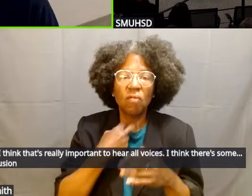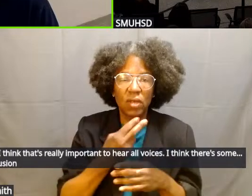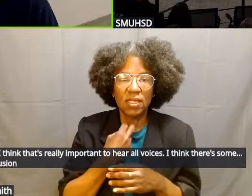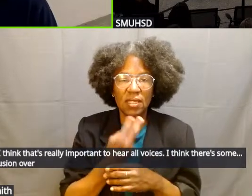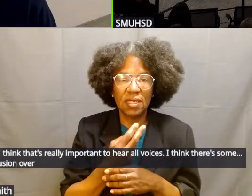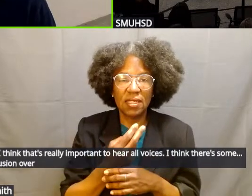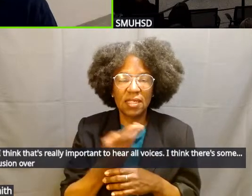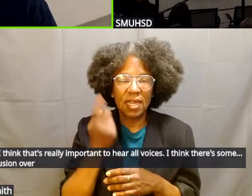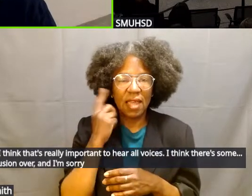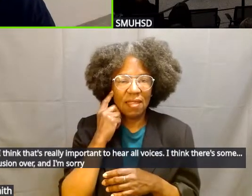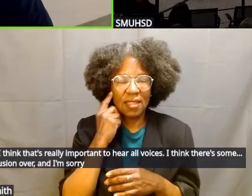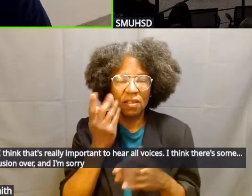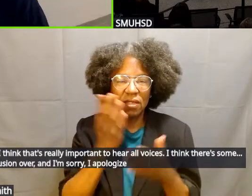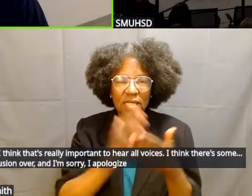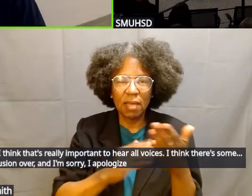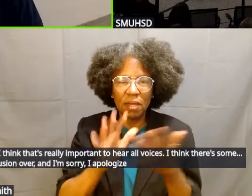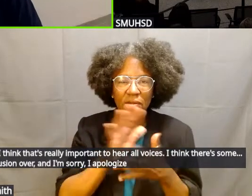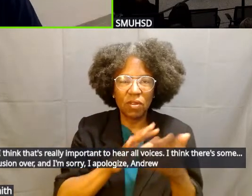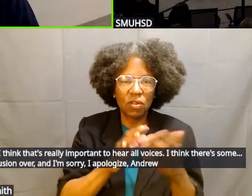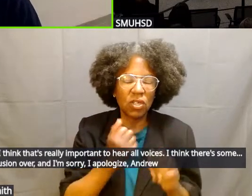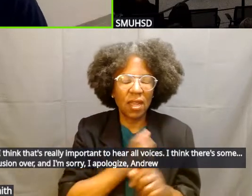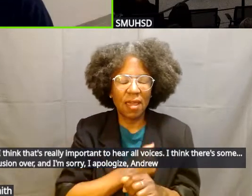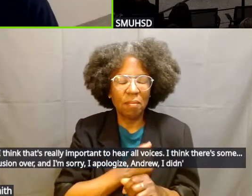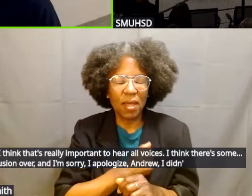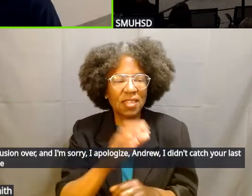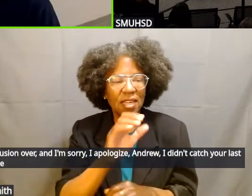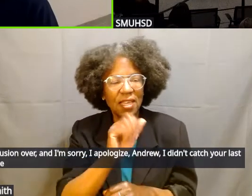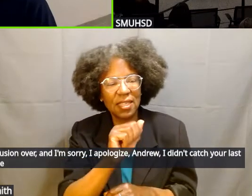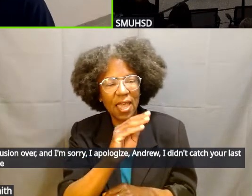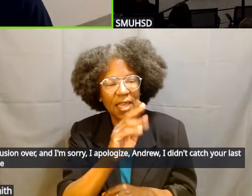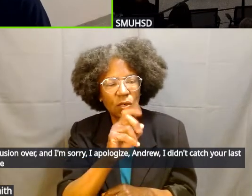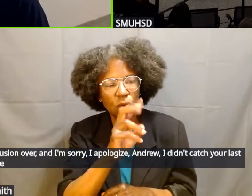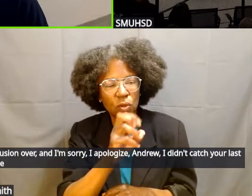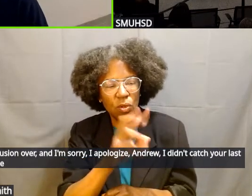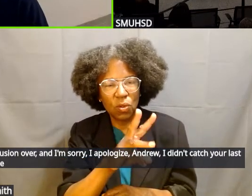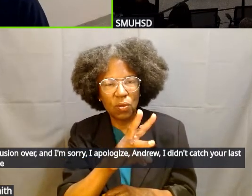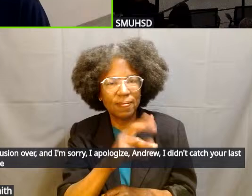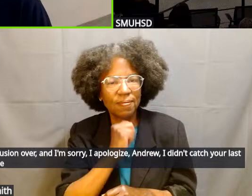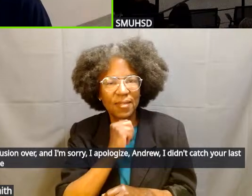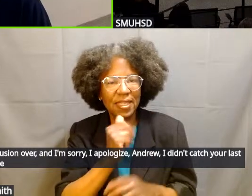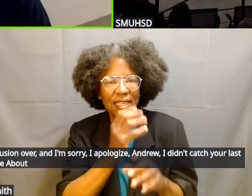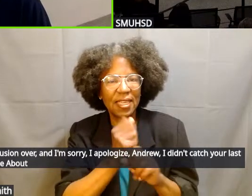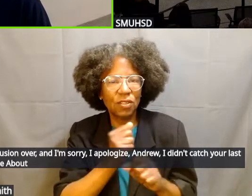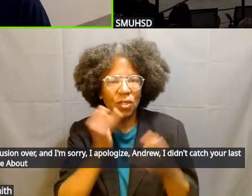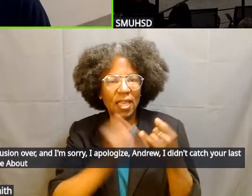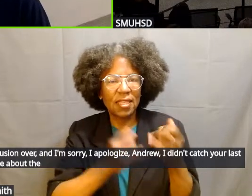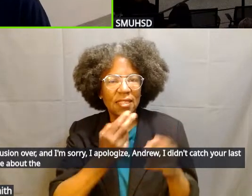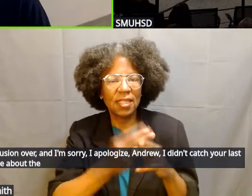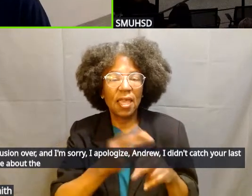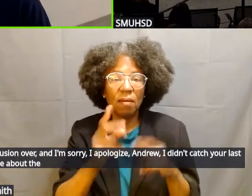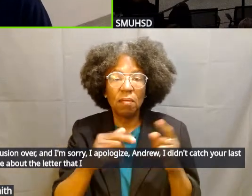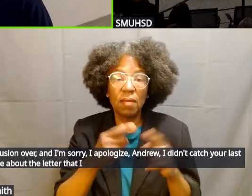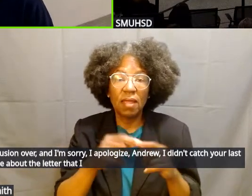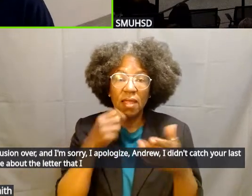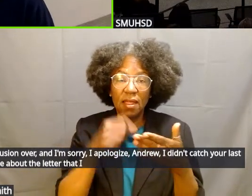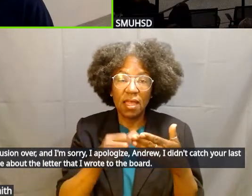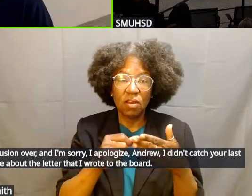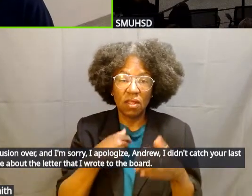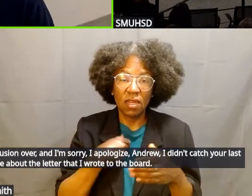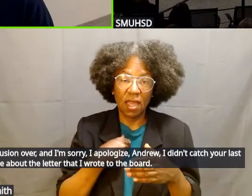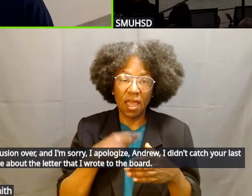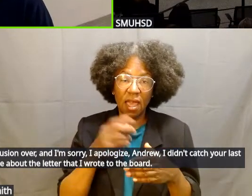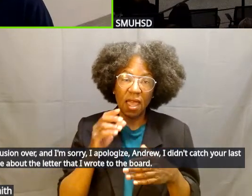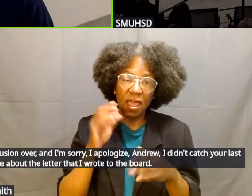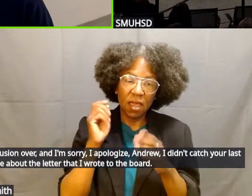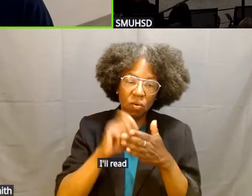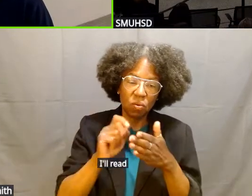sorry, I apologize, Andrew, I didn't catch your last name, about the letter that I wrote to the board. I'll read